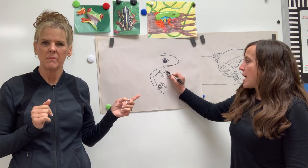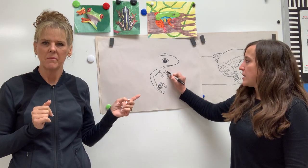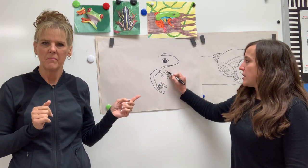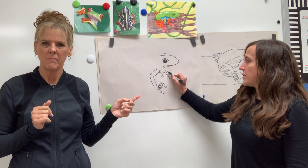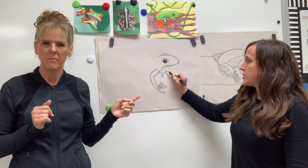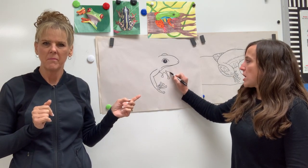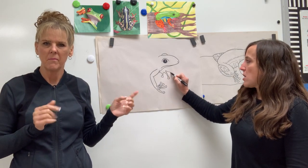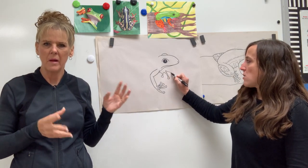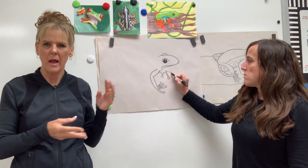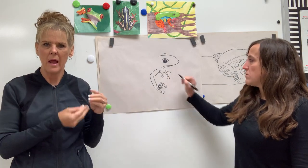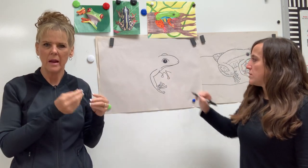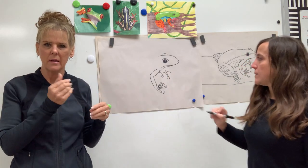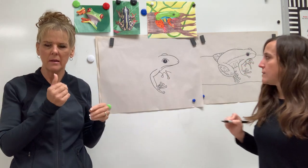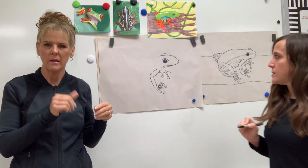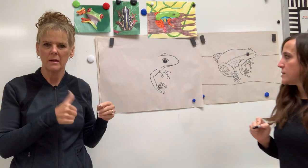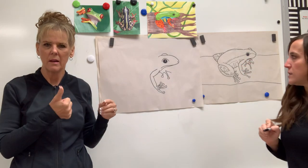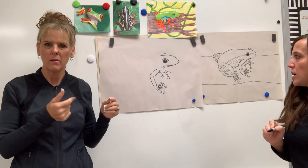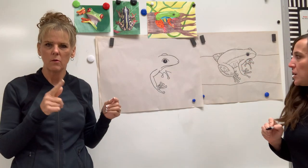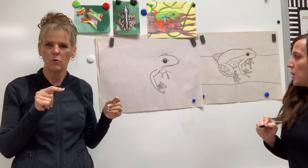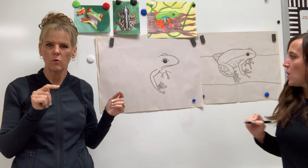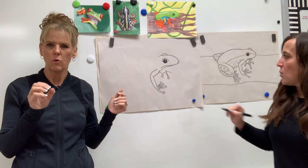I'm going to add another toe